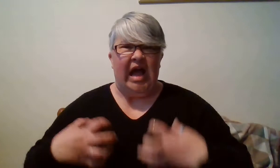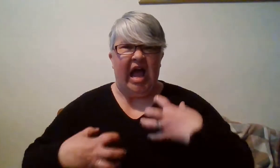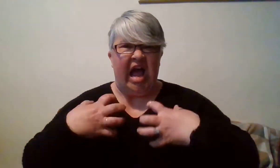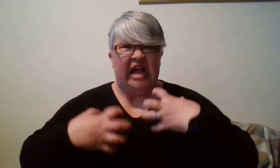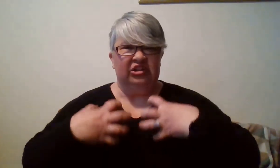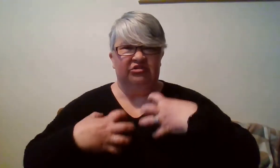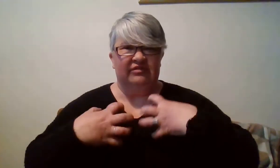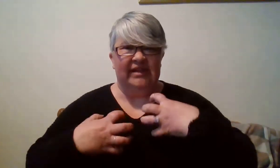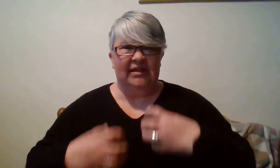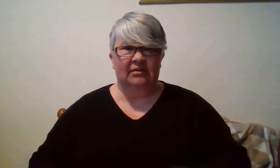Angry.